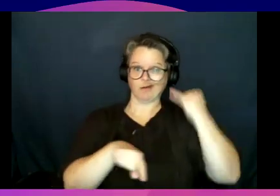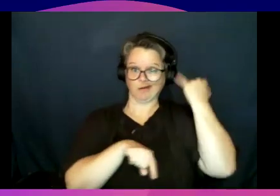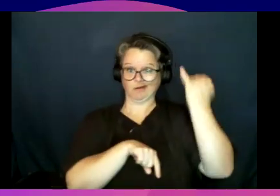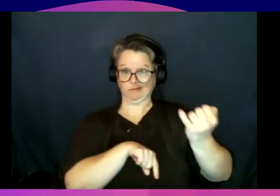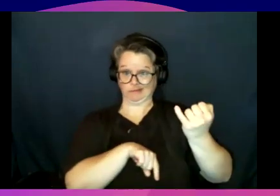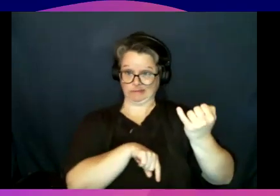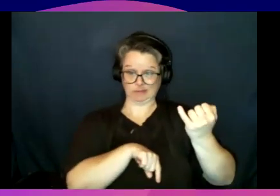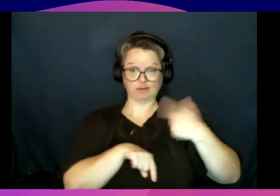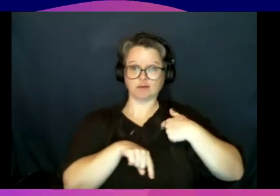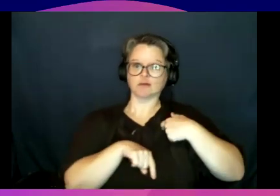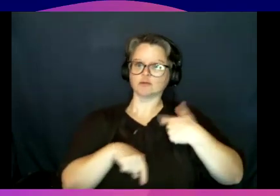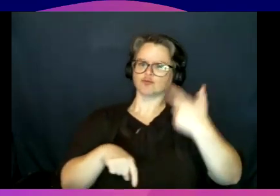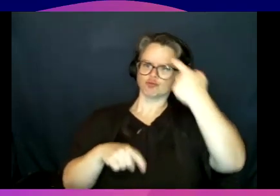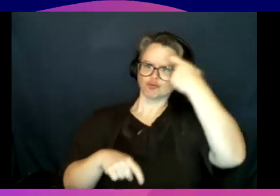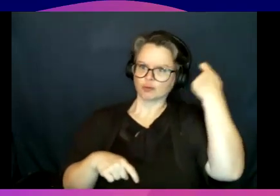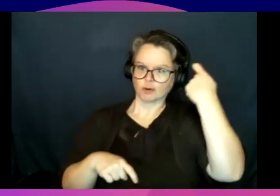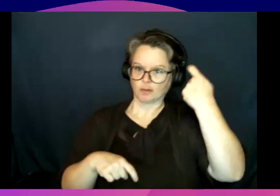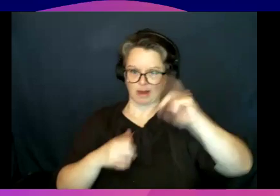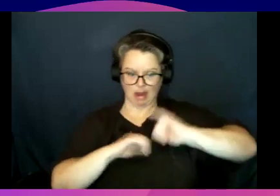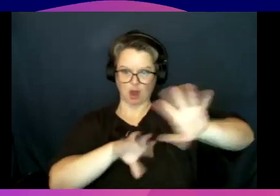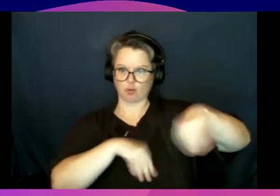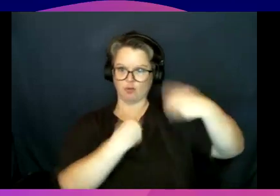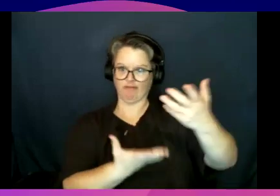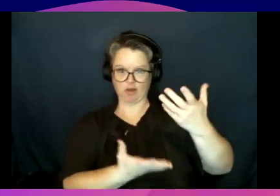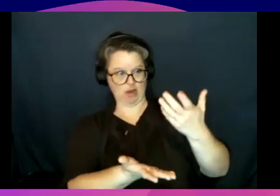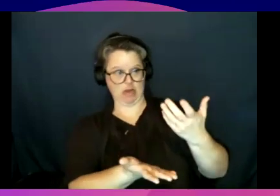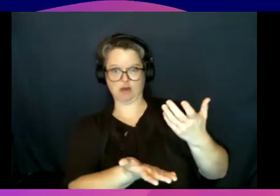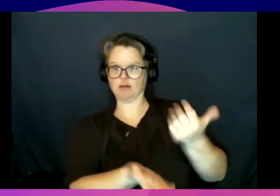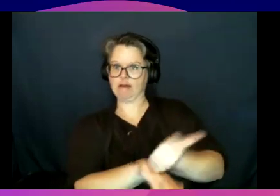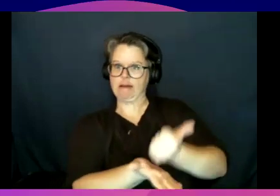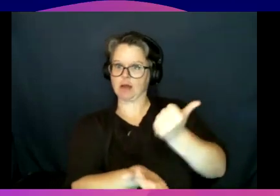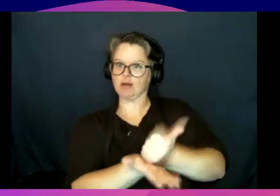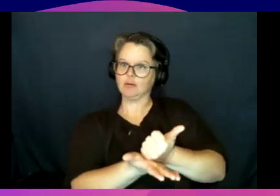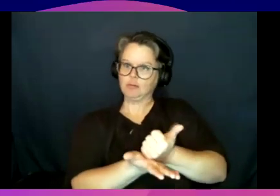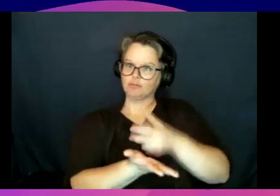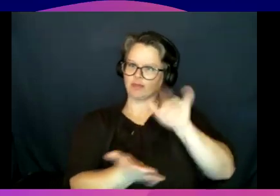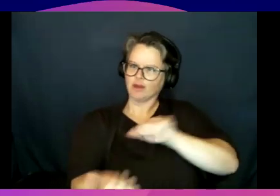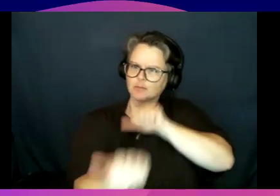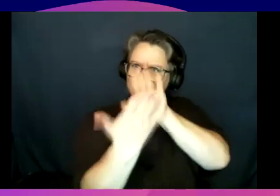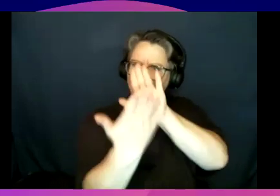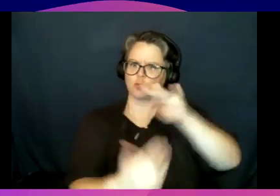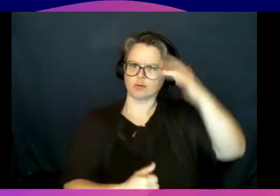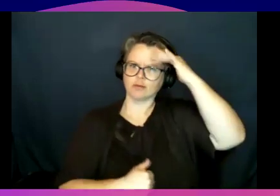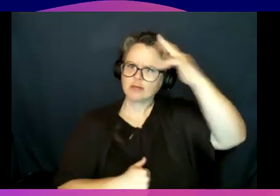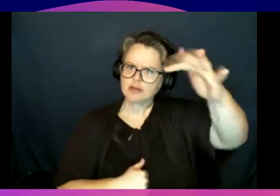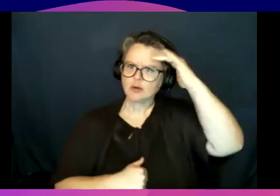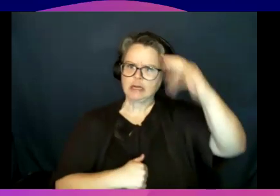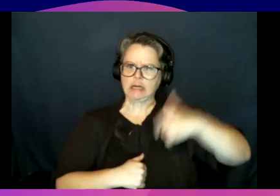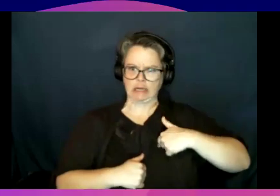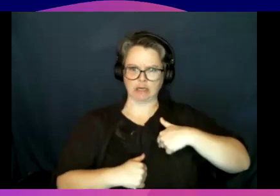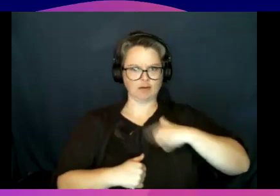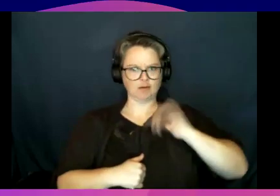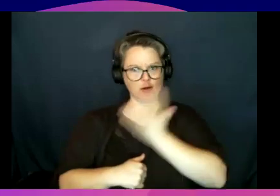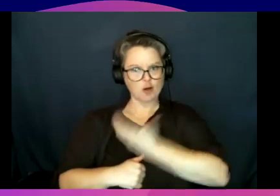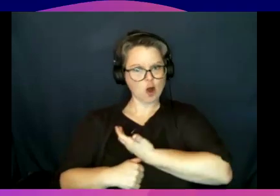team are going to need time in their schedules and are probably going to need some financial resources. Empathy